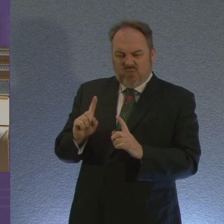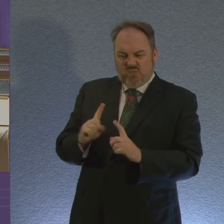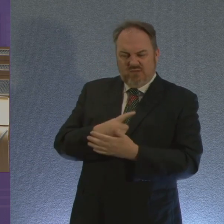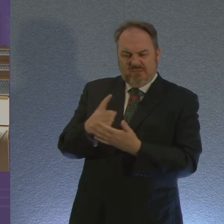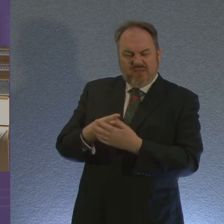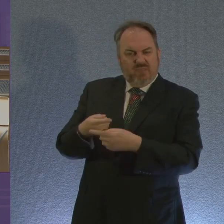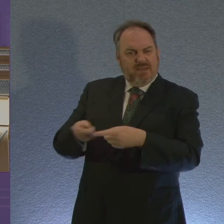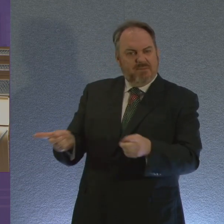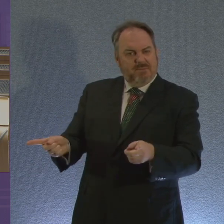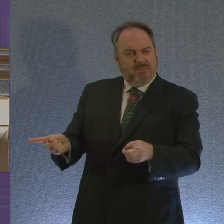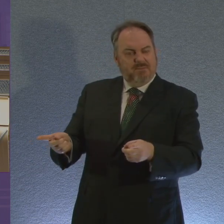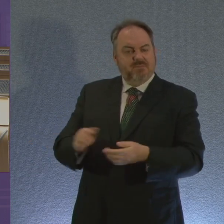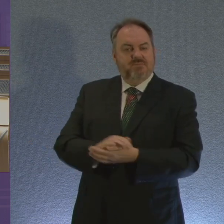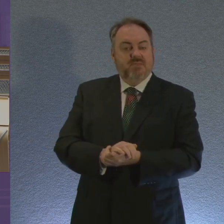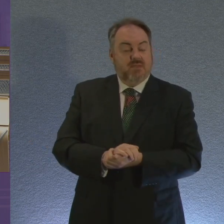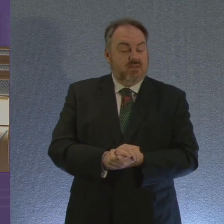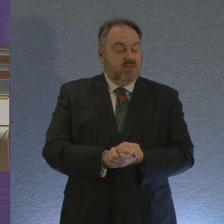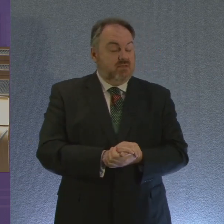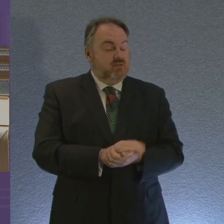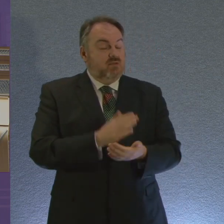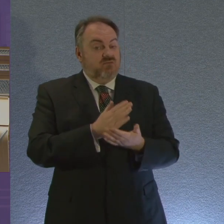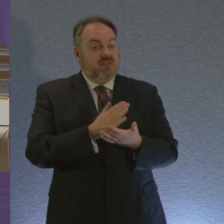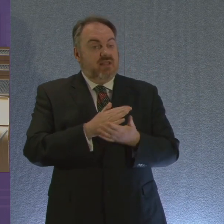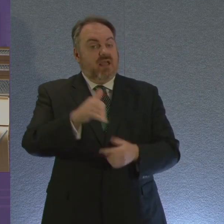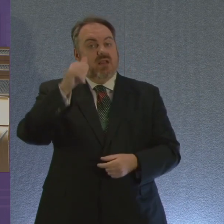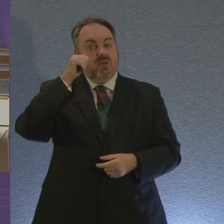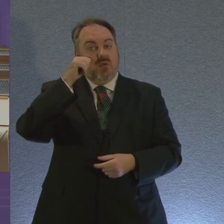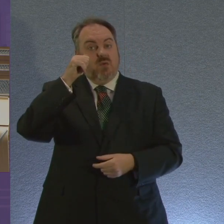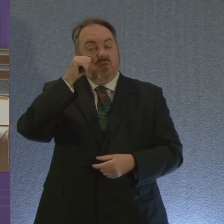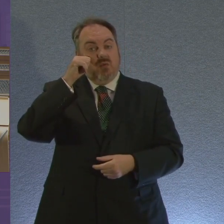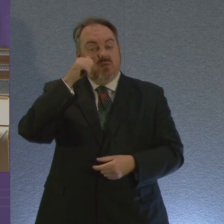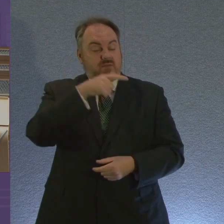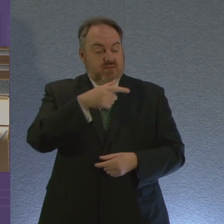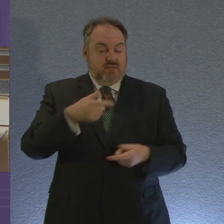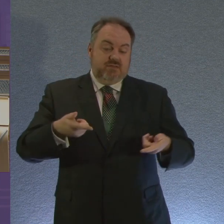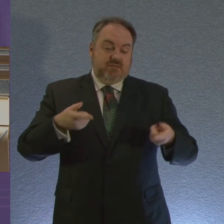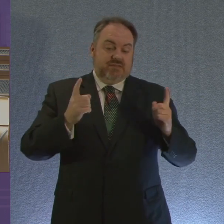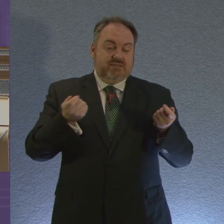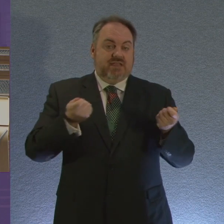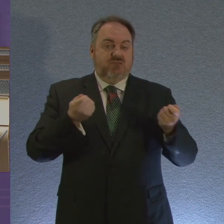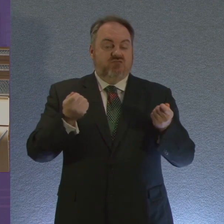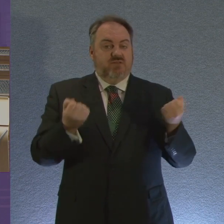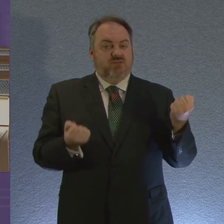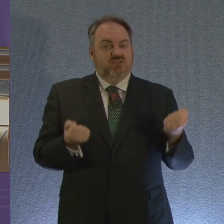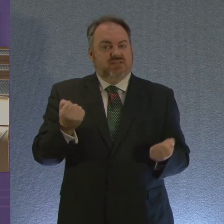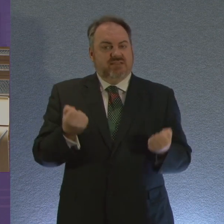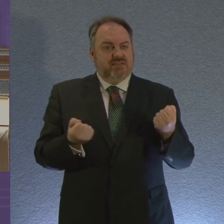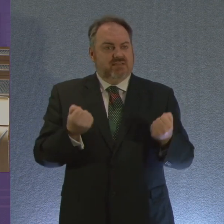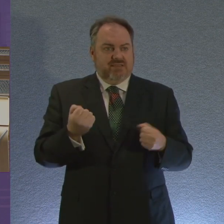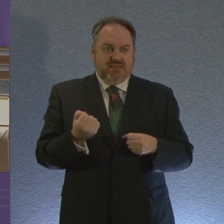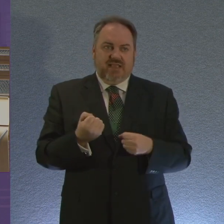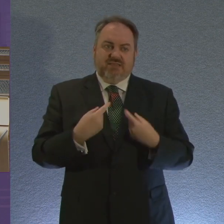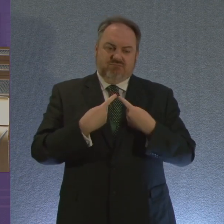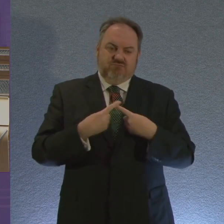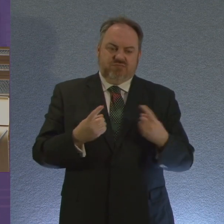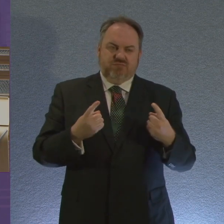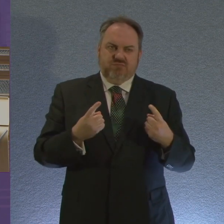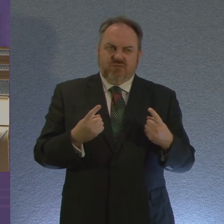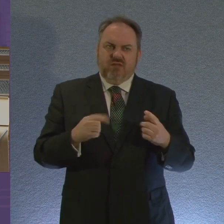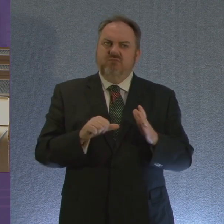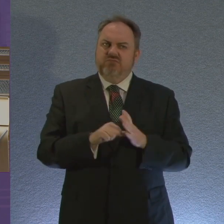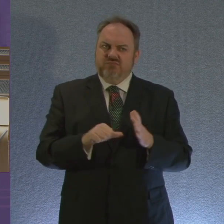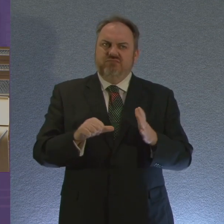Officer, as others have done, I recognise that the Cabinet Secretary for Justice has withdrawn probably the most controversial proposal for